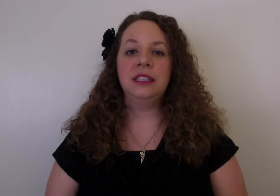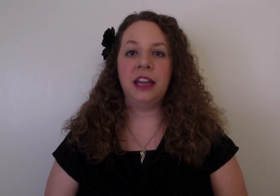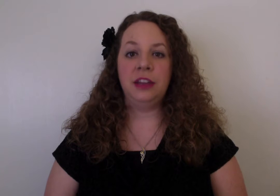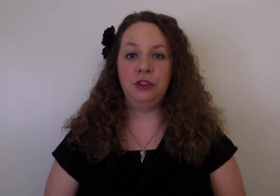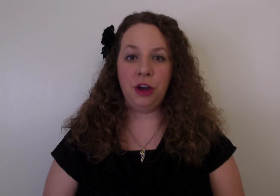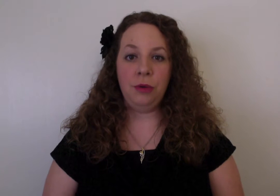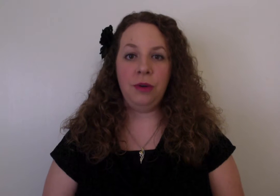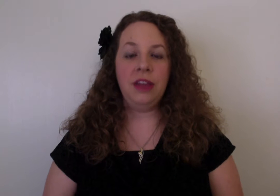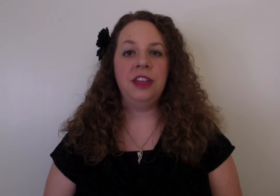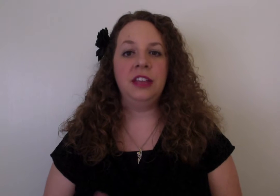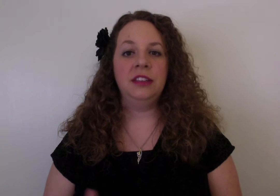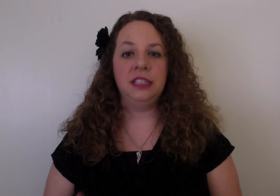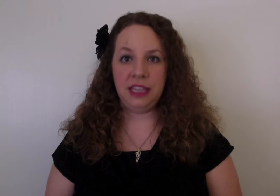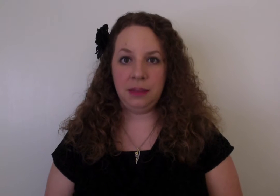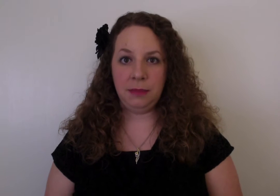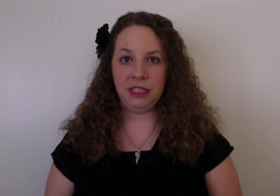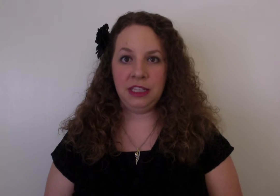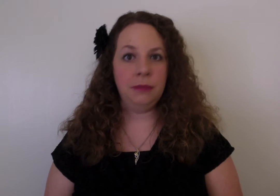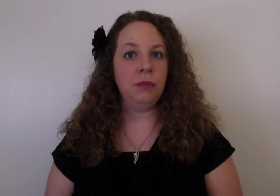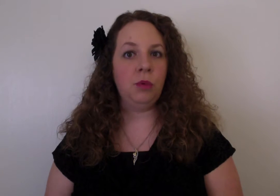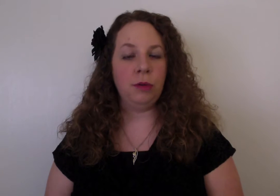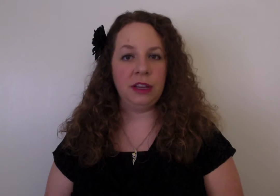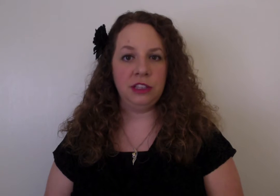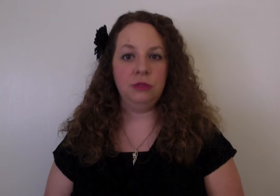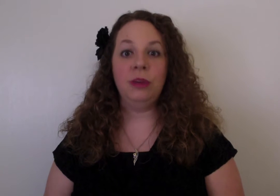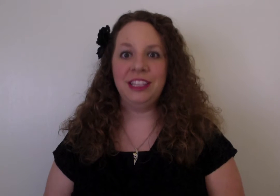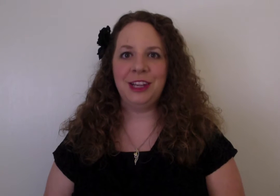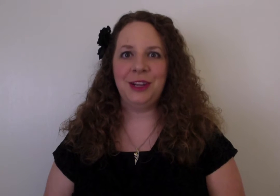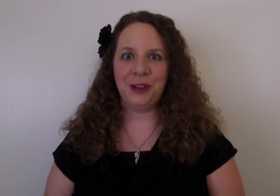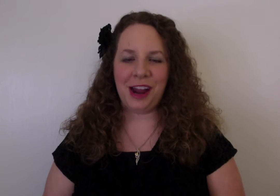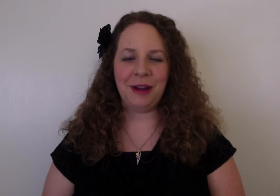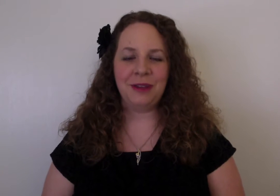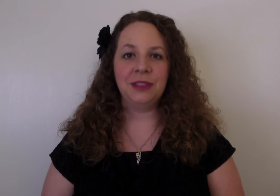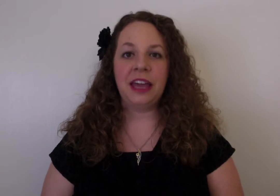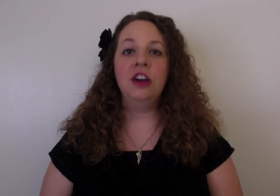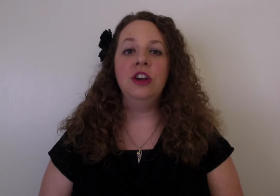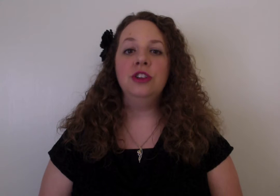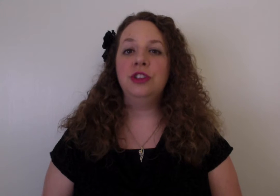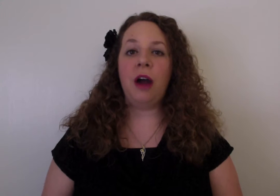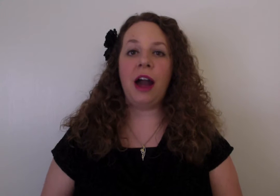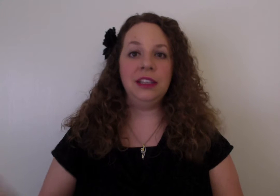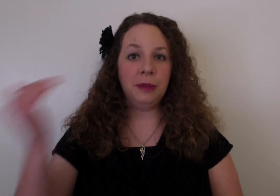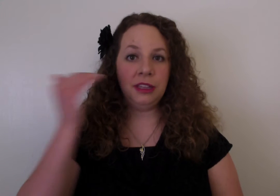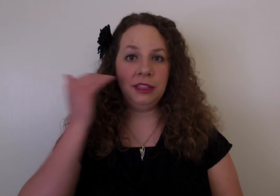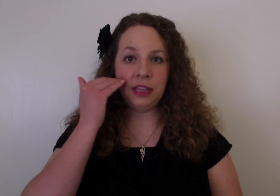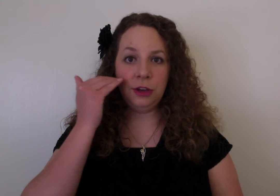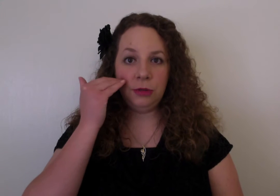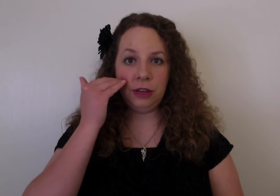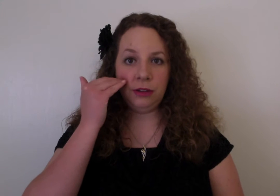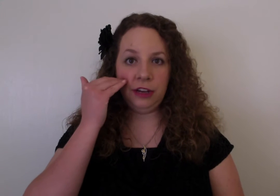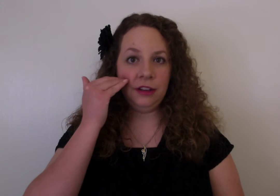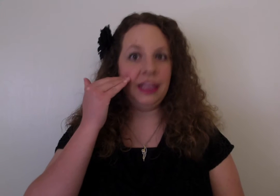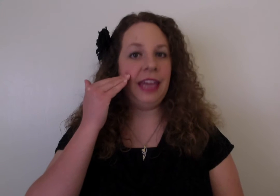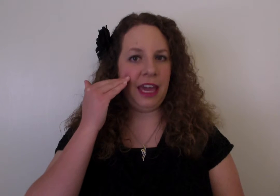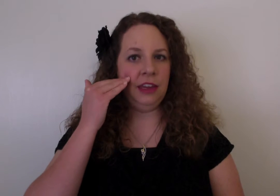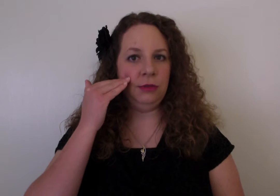sign no and then to say the business name while raising your eyebrows, okay? So I typically sign no down here, like K-N-O-W,